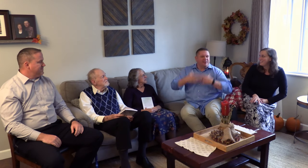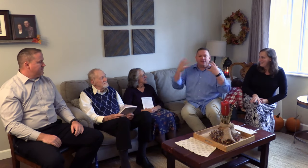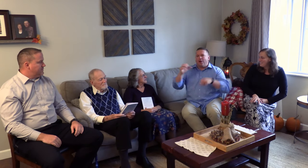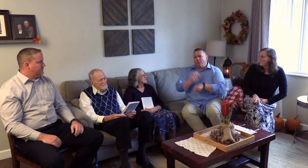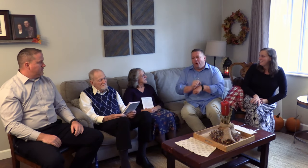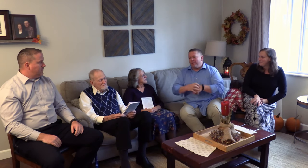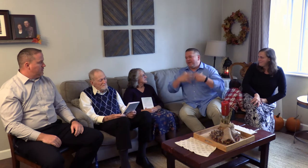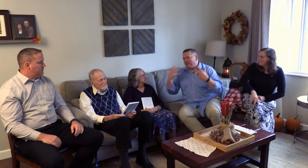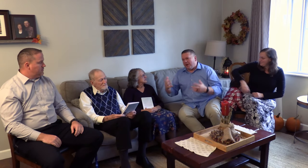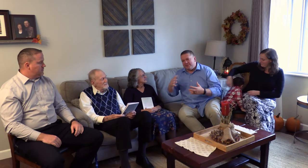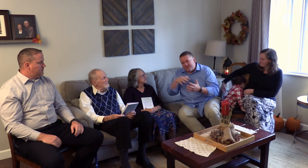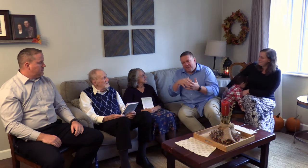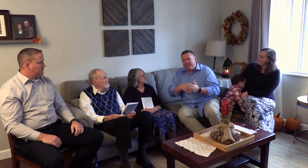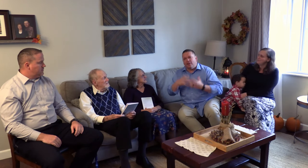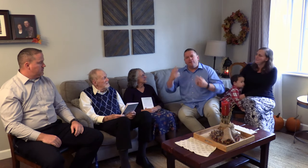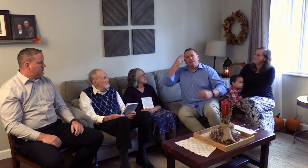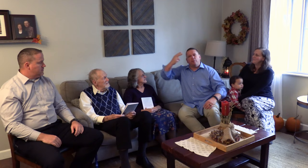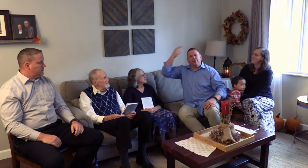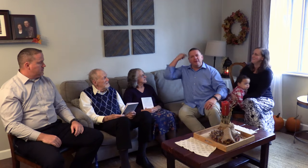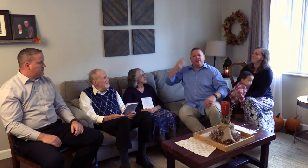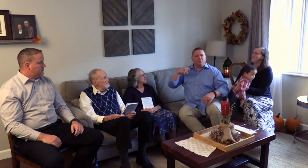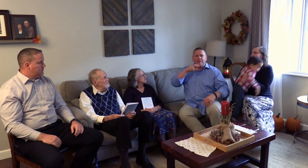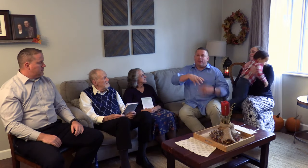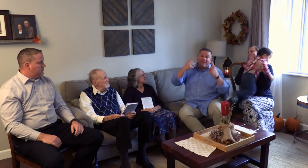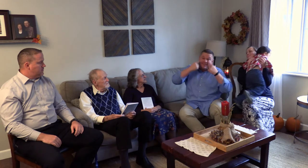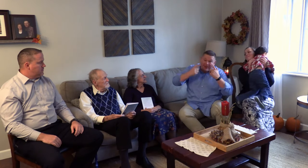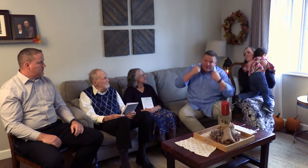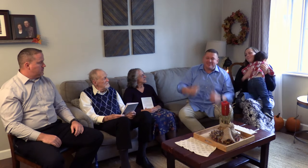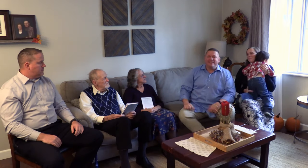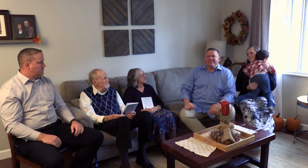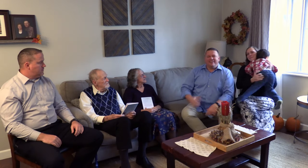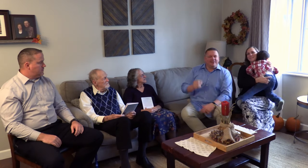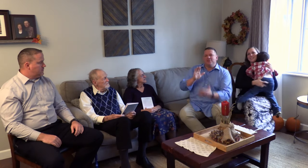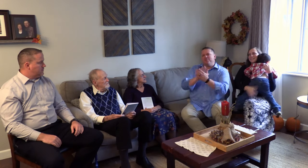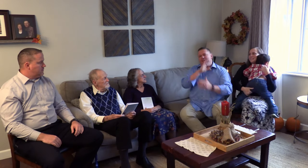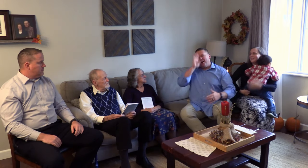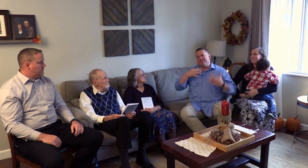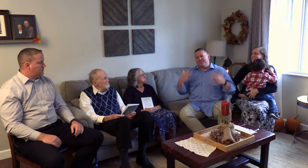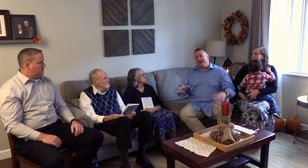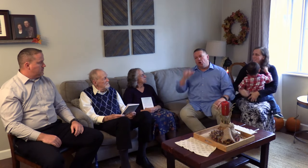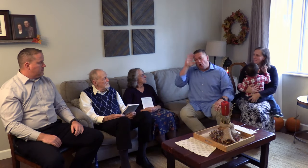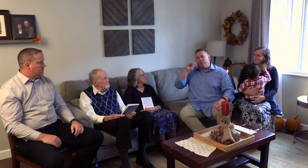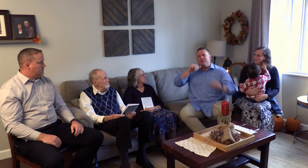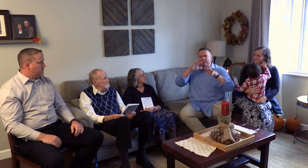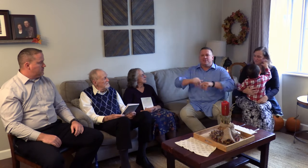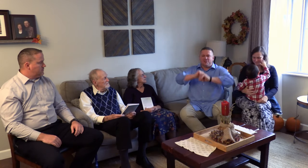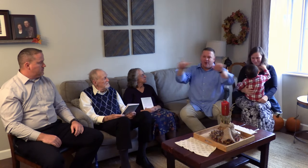a lot of work a lot of studying a lot of memory going down a lot of tears and we just praise god it's done hopefully be a blessing to you